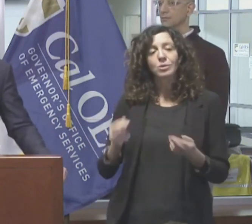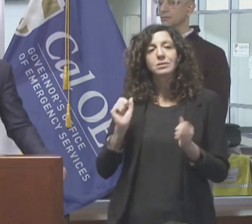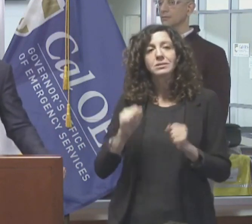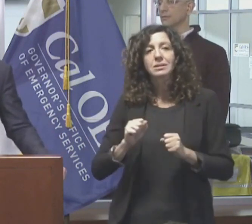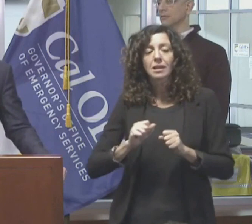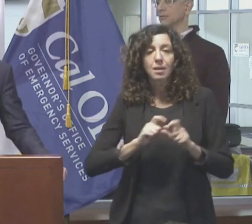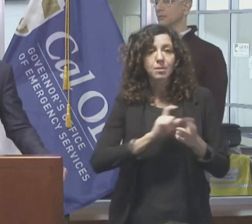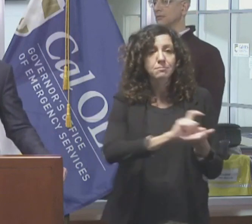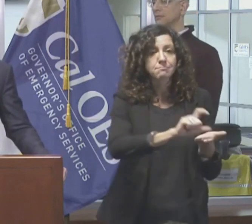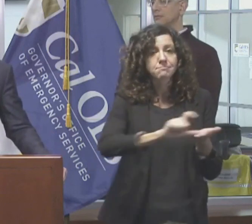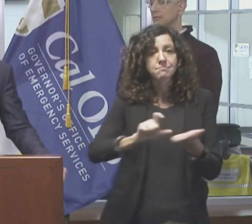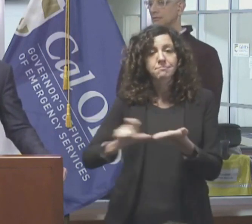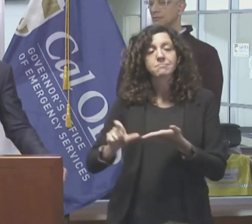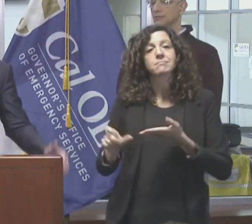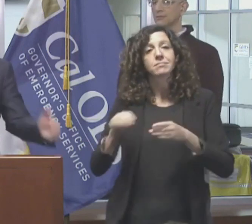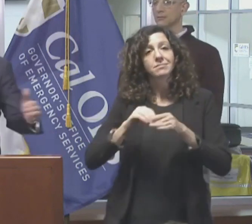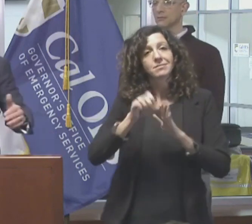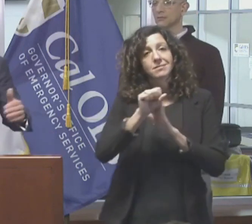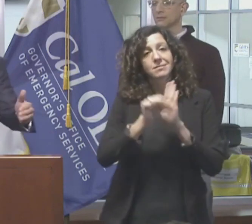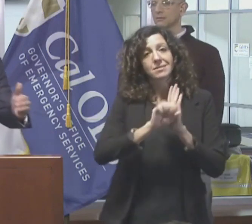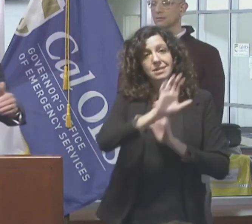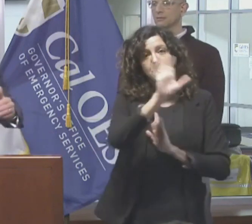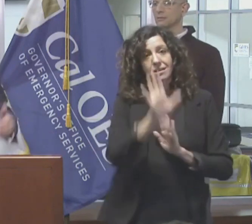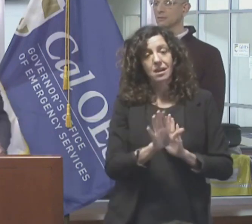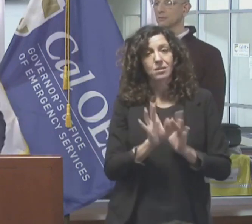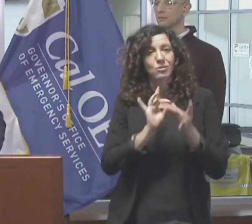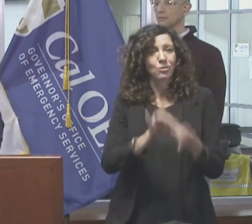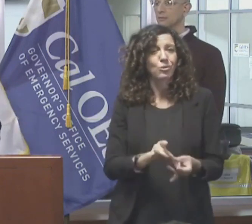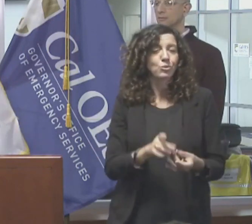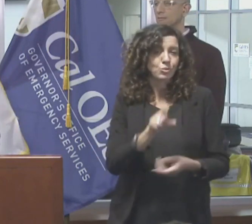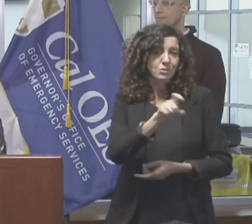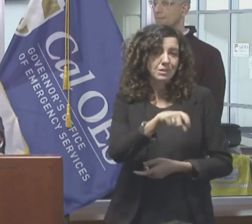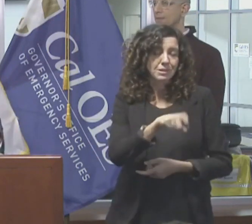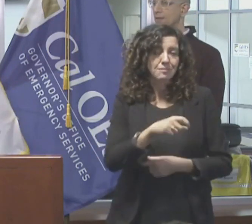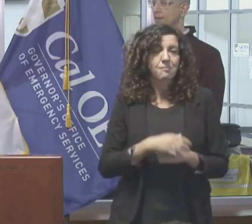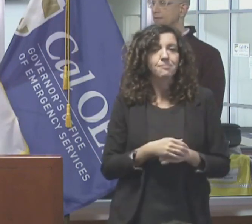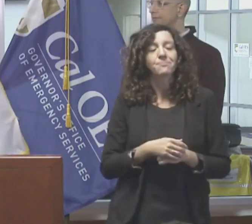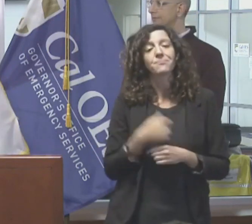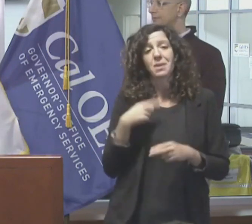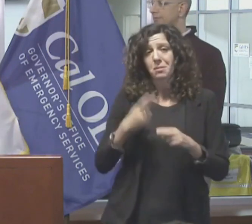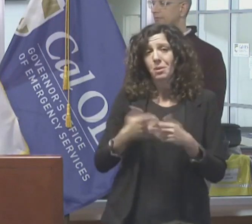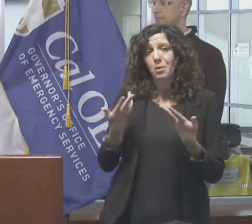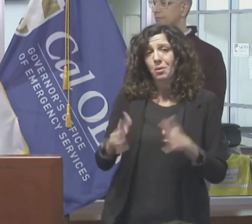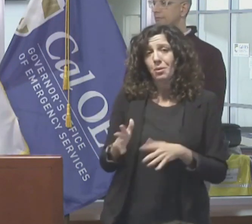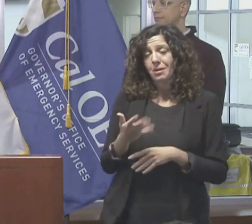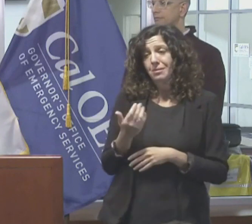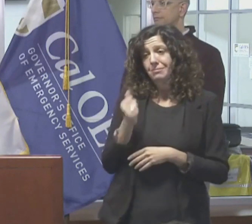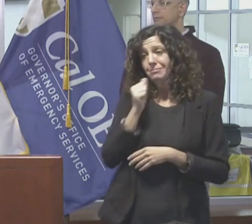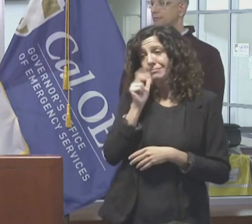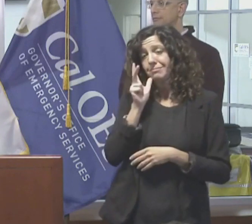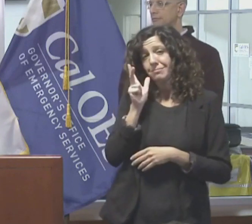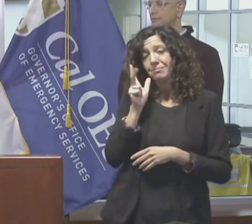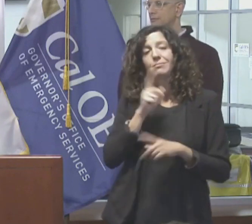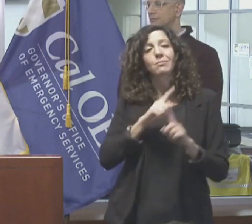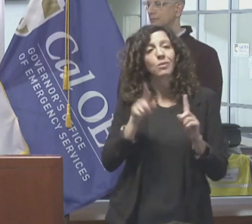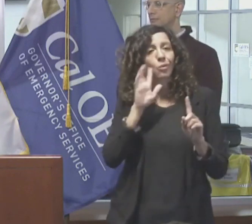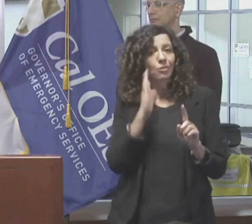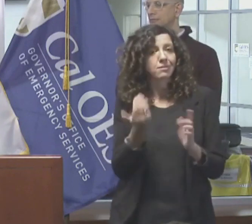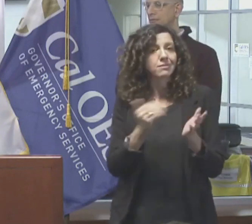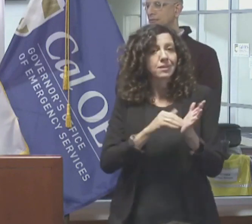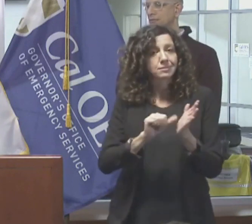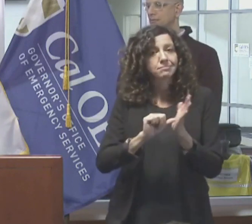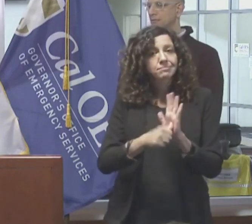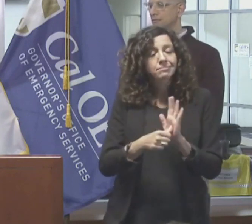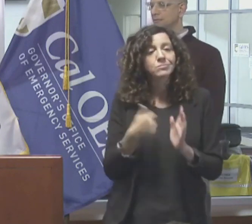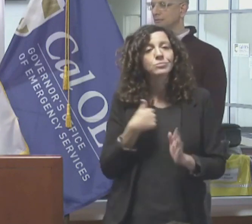the state accordingly. I mentioned this a few days ago. I'll remind folks, we have about